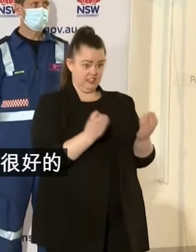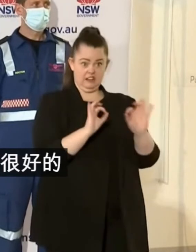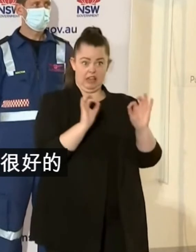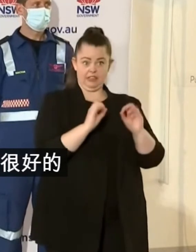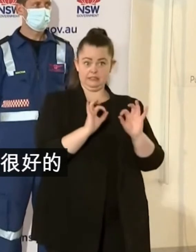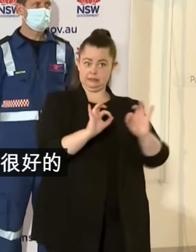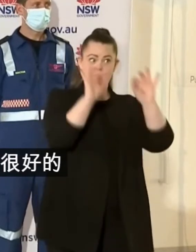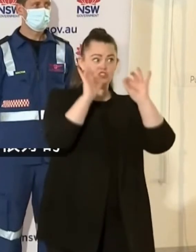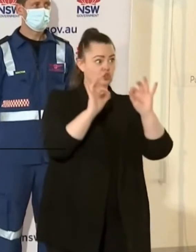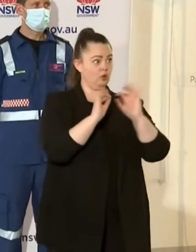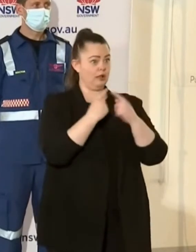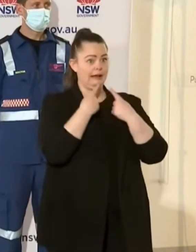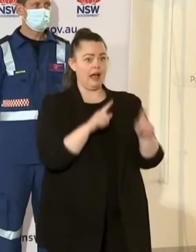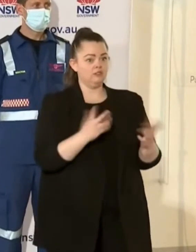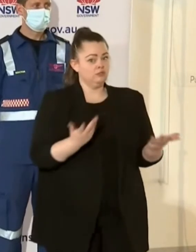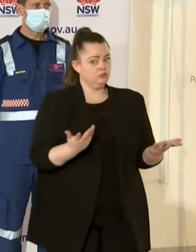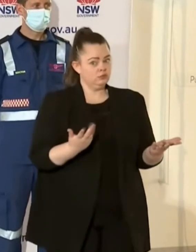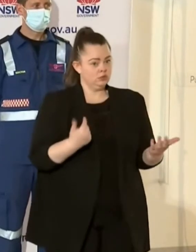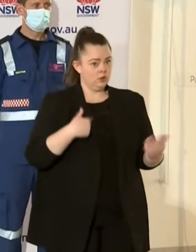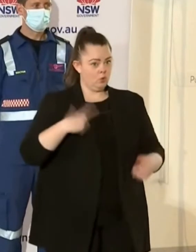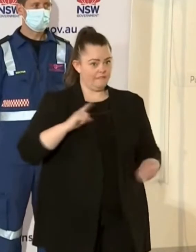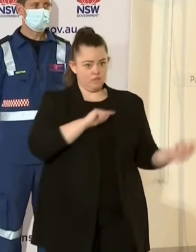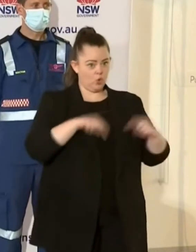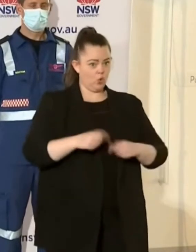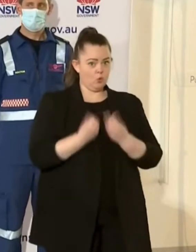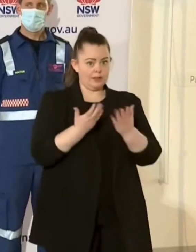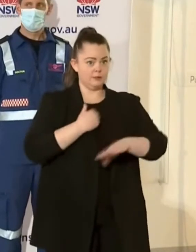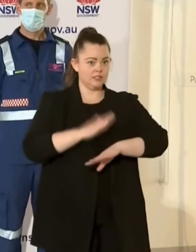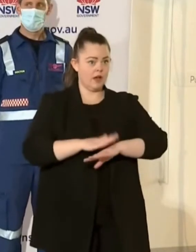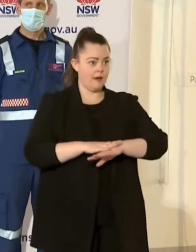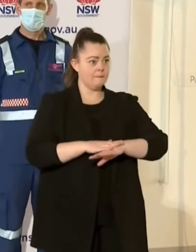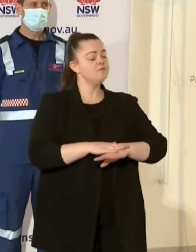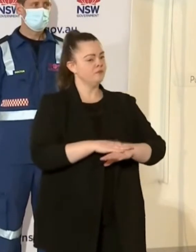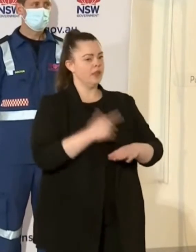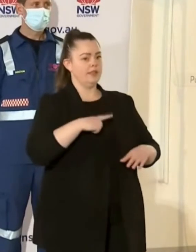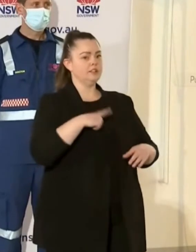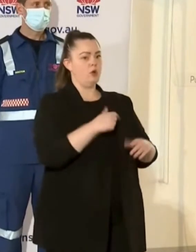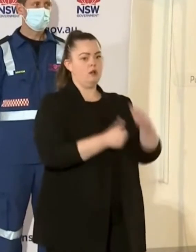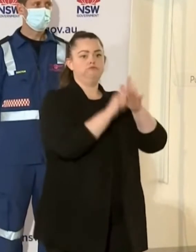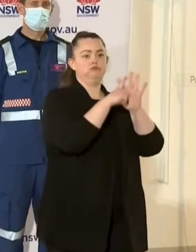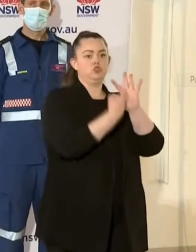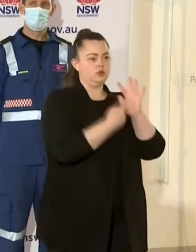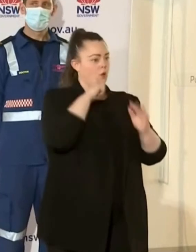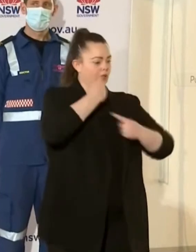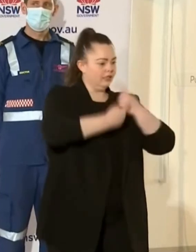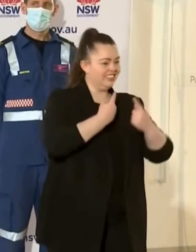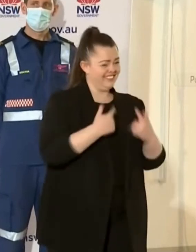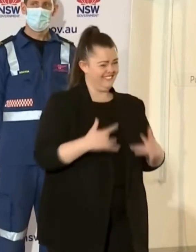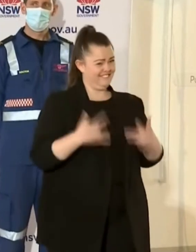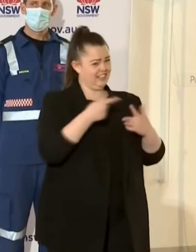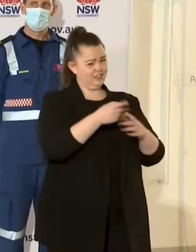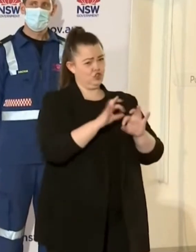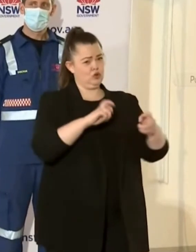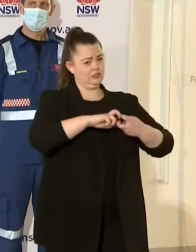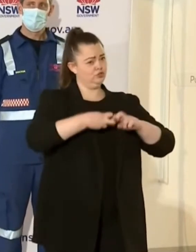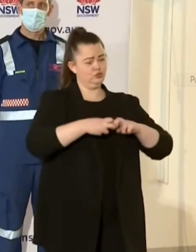which is to give all the data, the necessary data. But if there are issues, of course we'll be here. That's not a non-issue. So can you confirm that churches will have